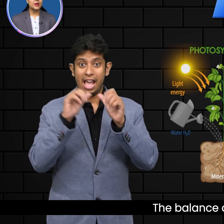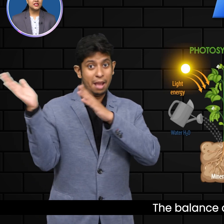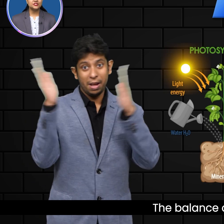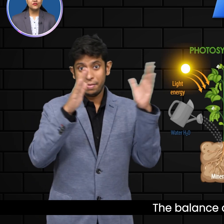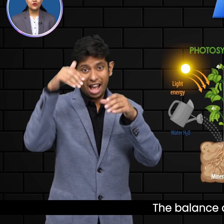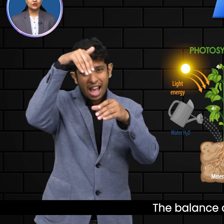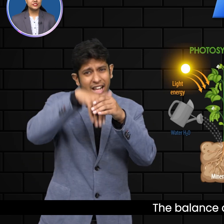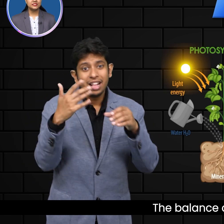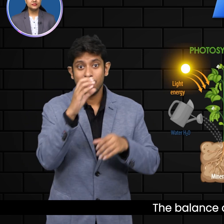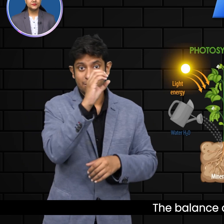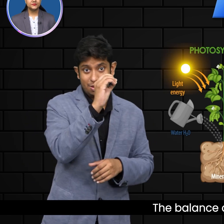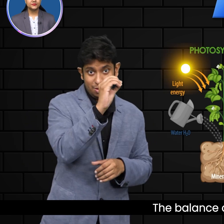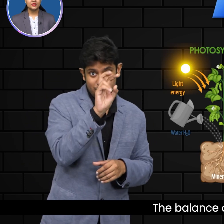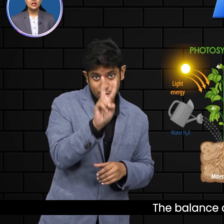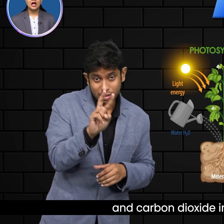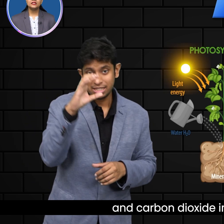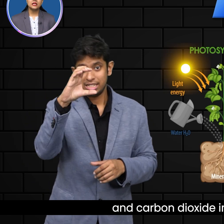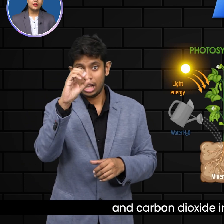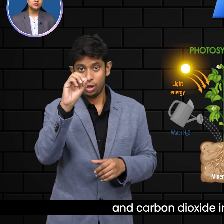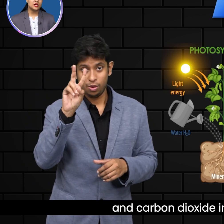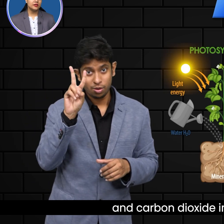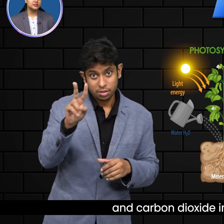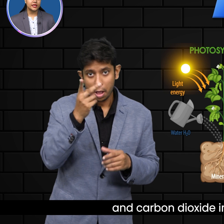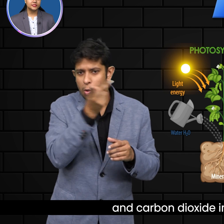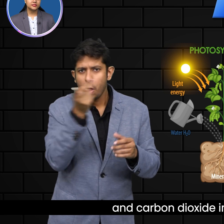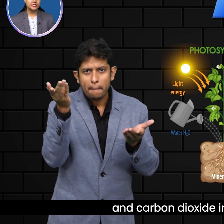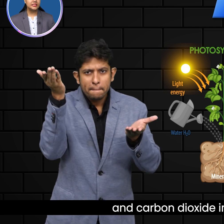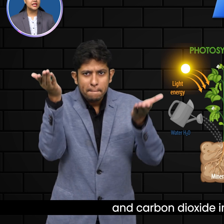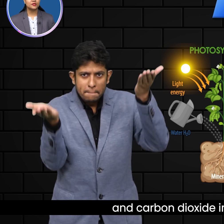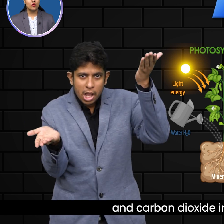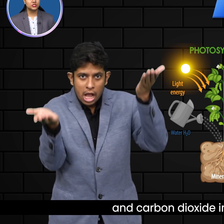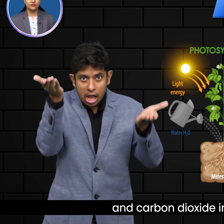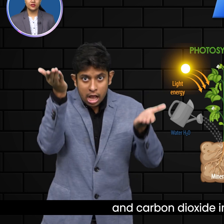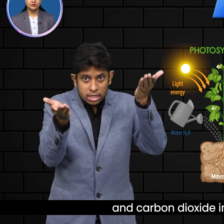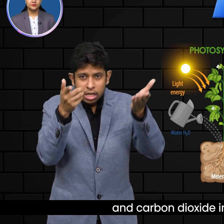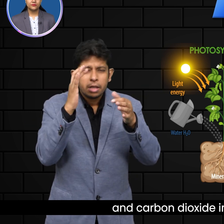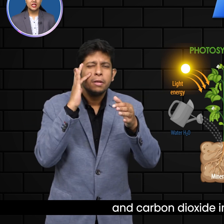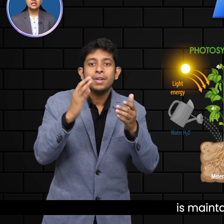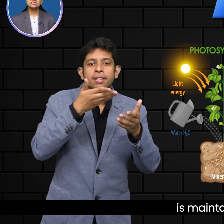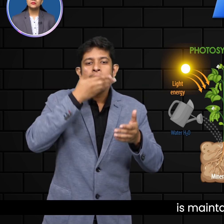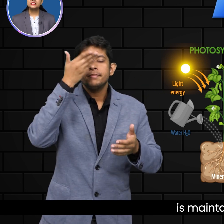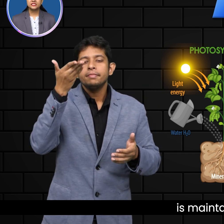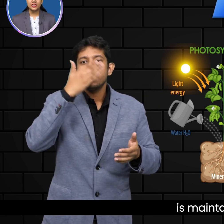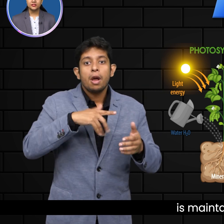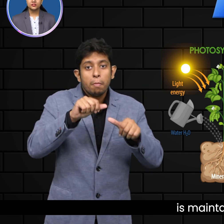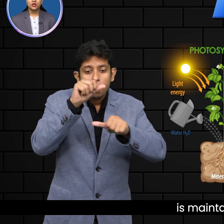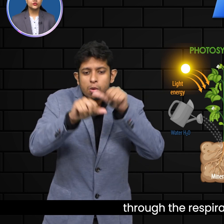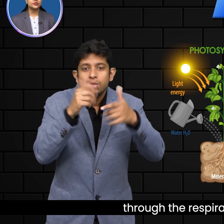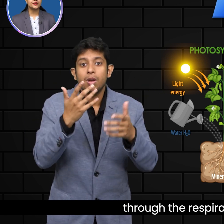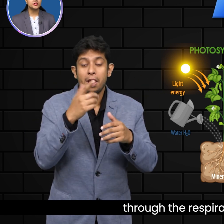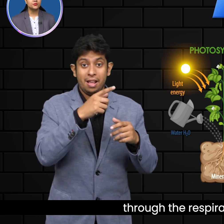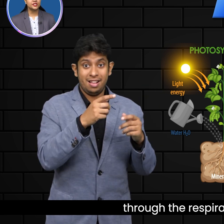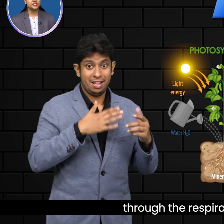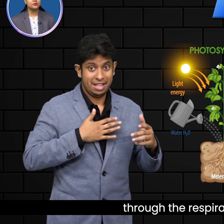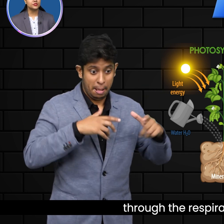The balance of oxygen and carbon dioxide in the atmosphere is maintained through